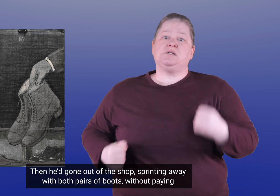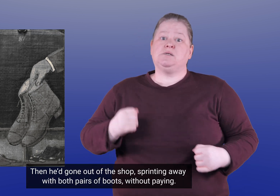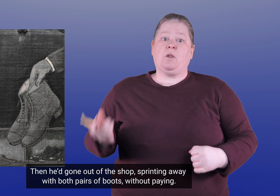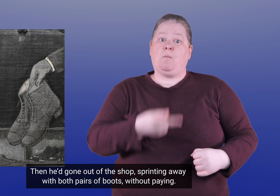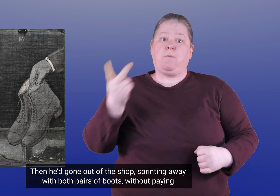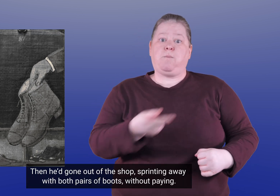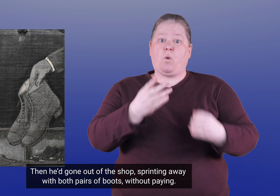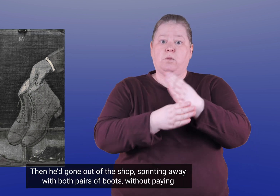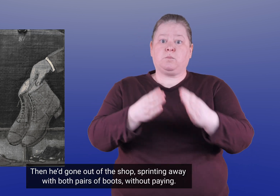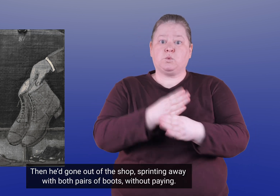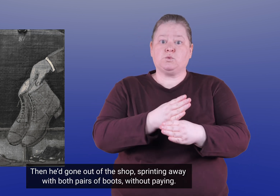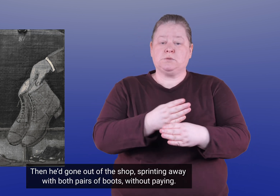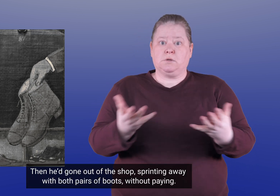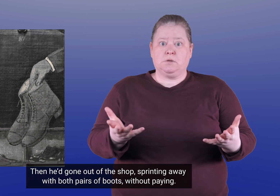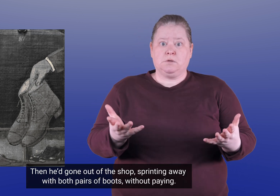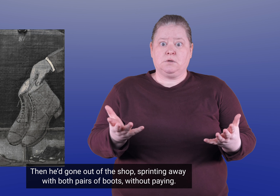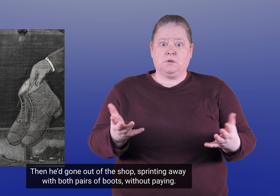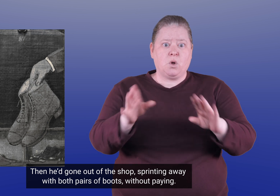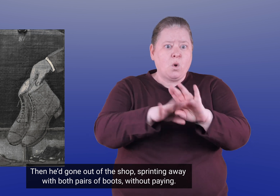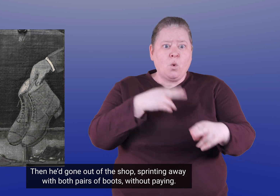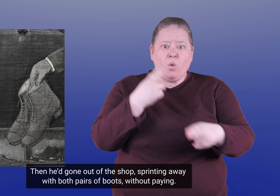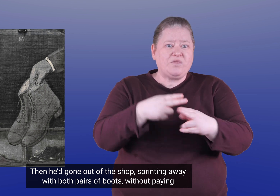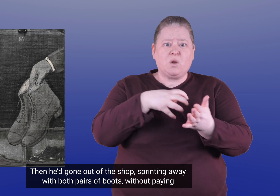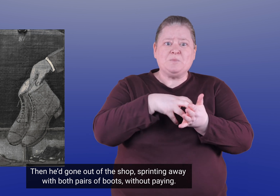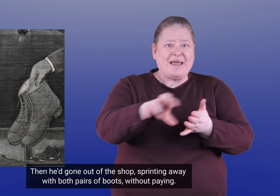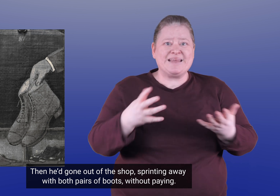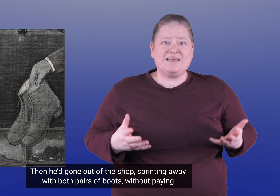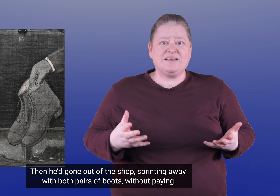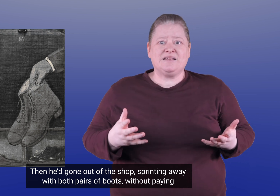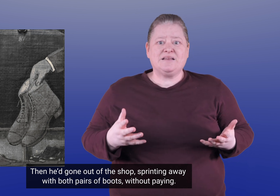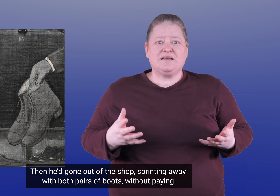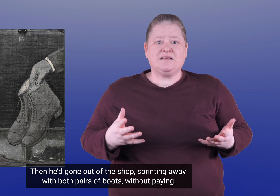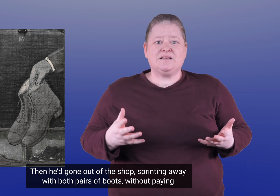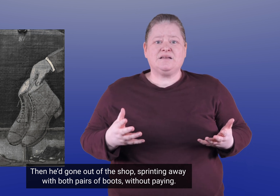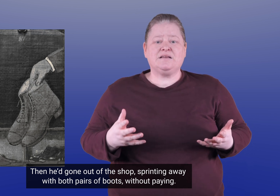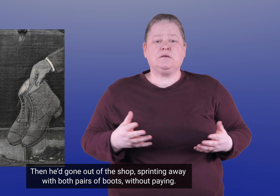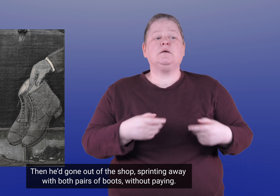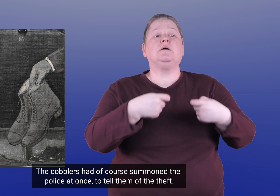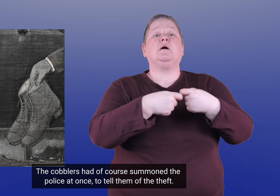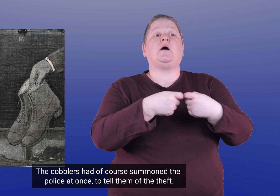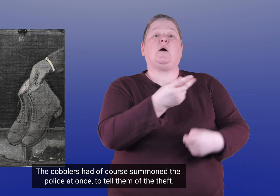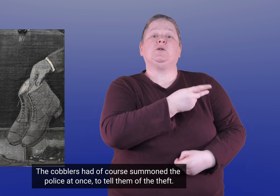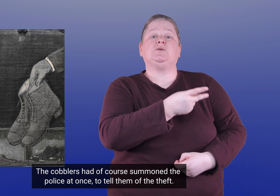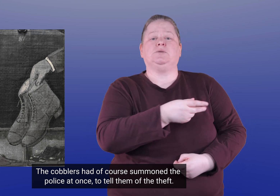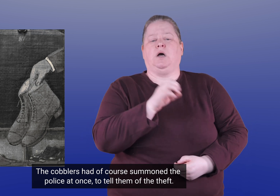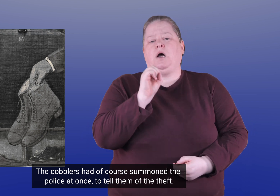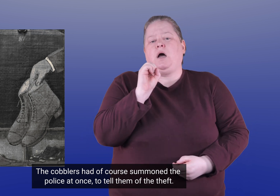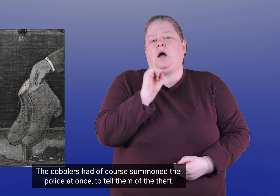gone out of the shop, sprinting away with both pair of boots without paying. The cobblers had, of